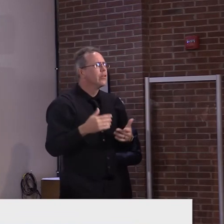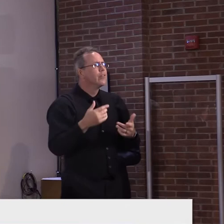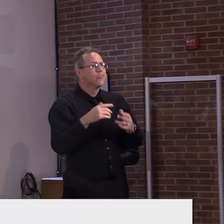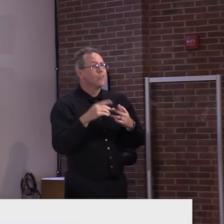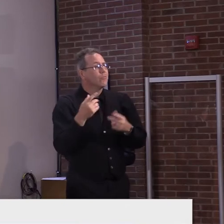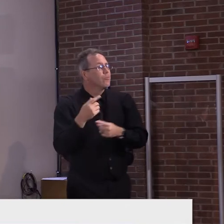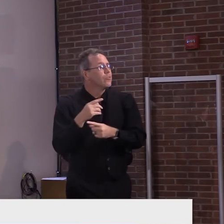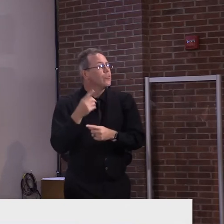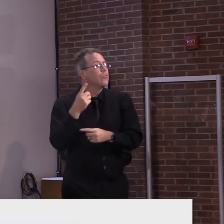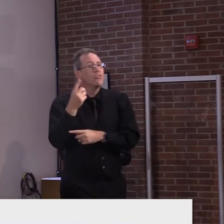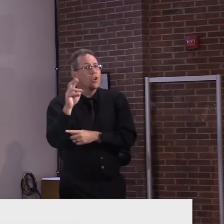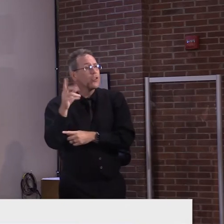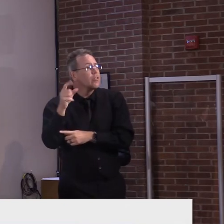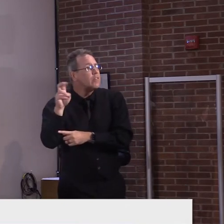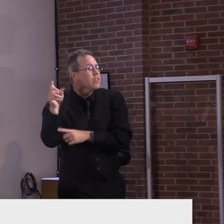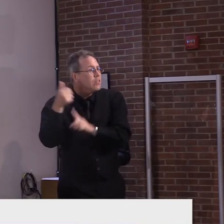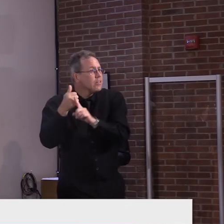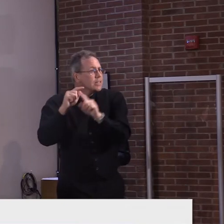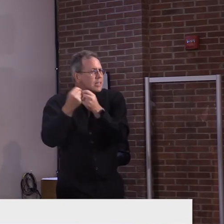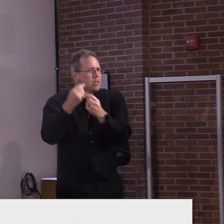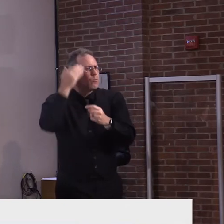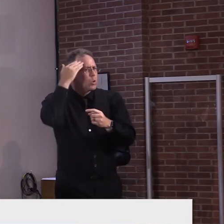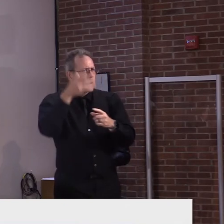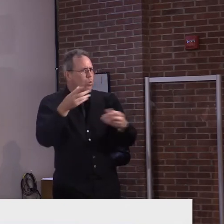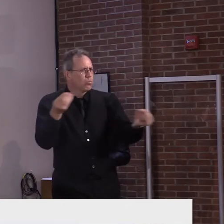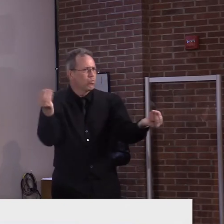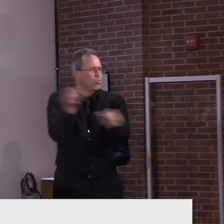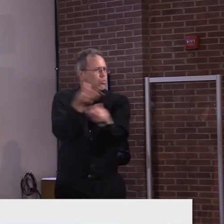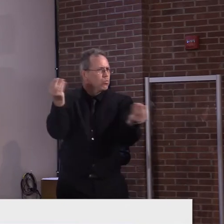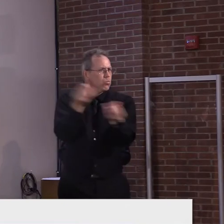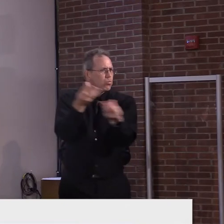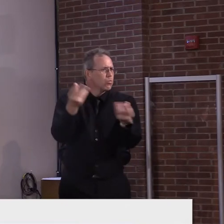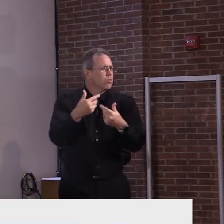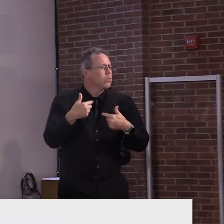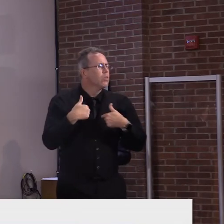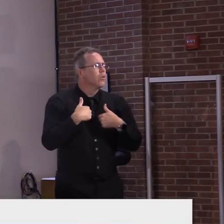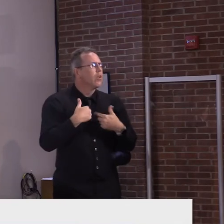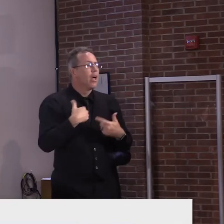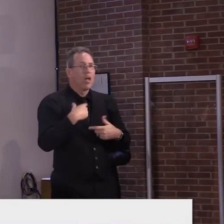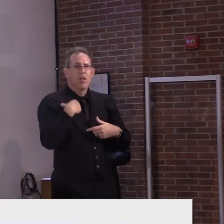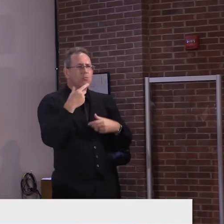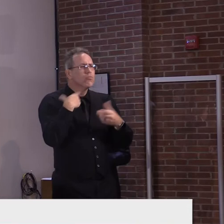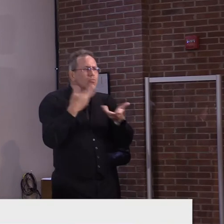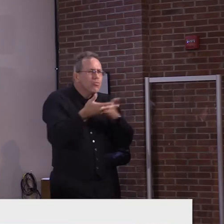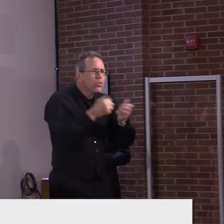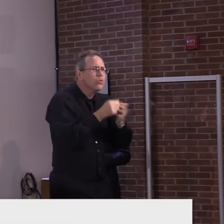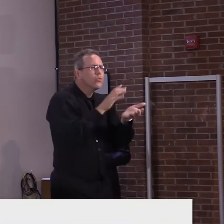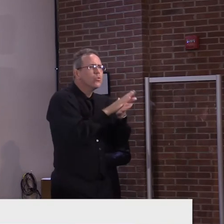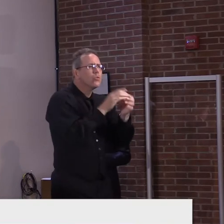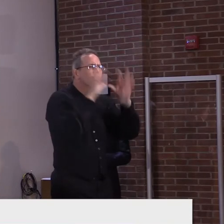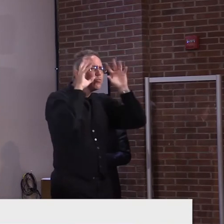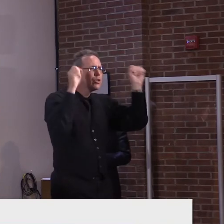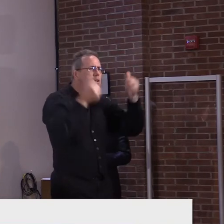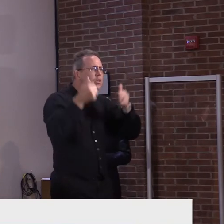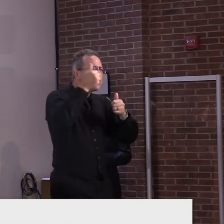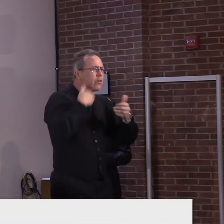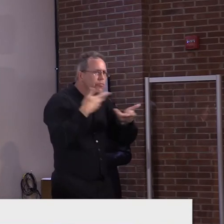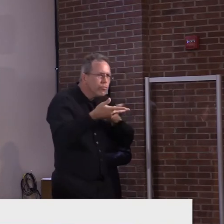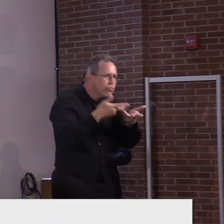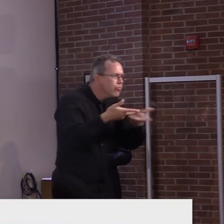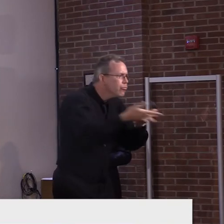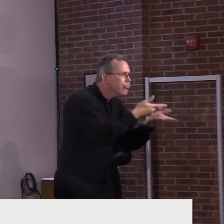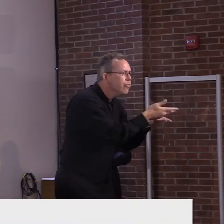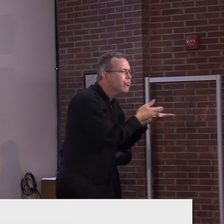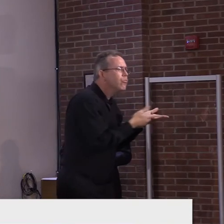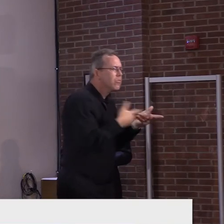weekly basis with superintendents. So I think, you know, we've done a good job of providing them sort of that, if you will, that tactical awareness of what's going on around